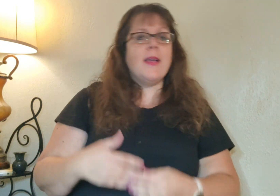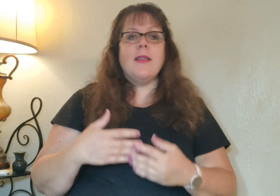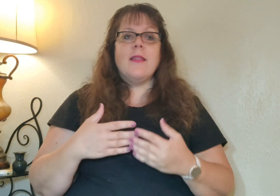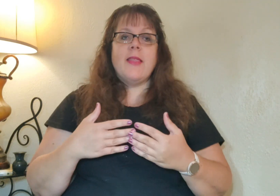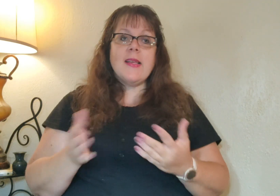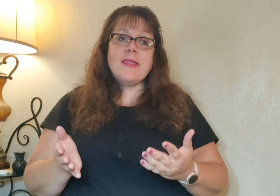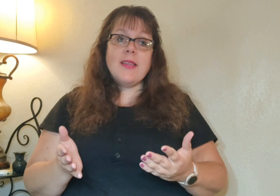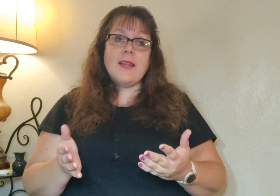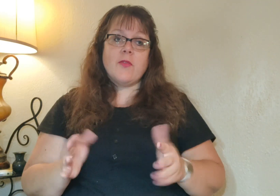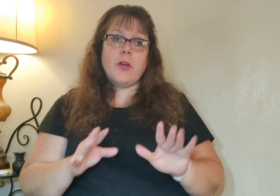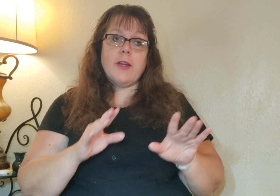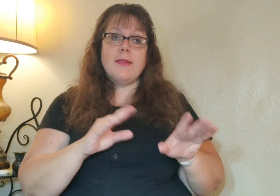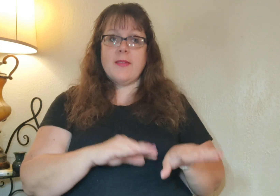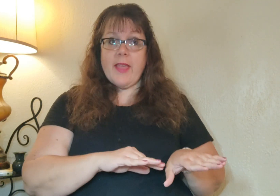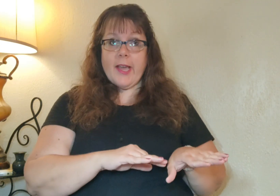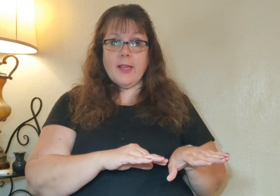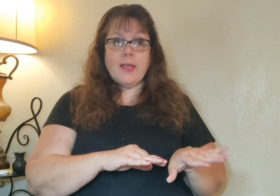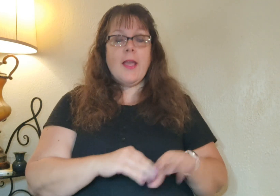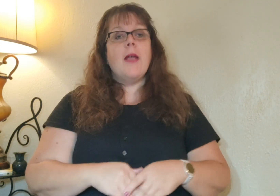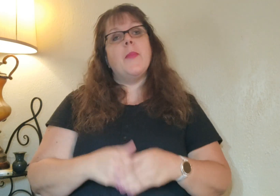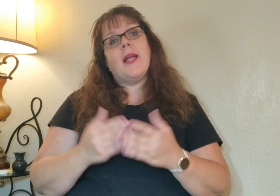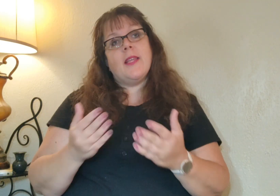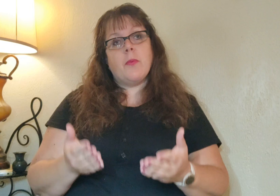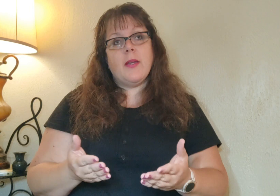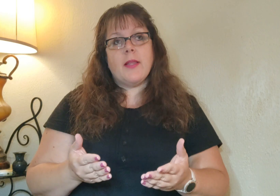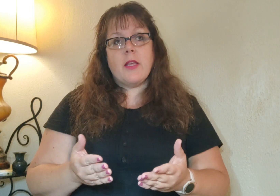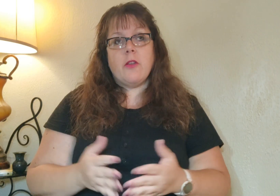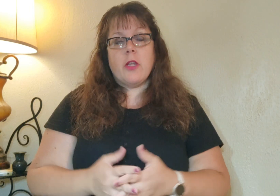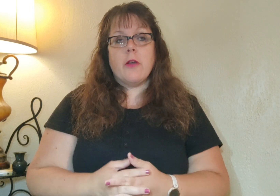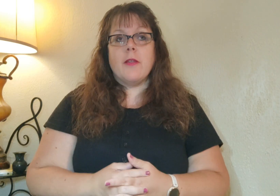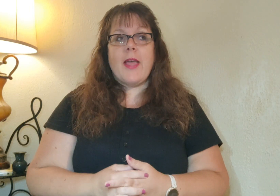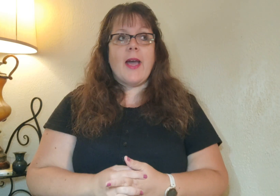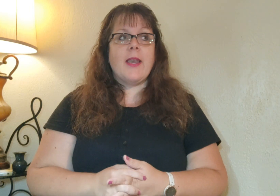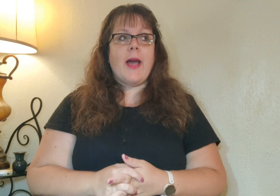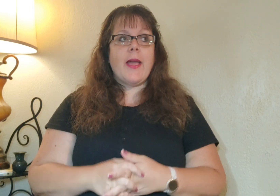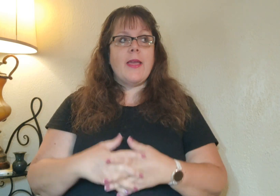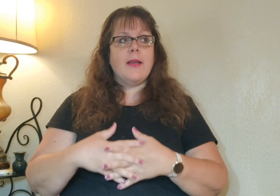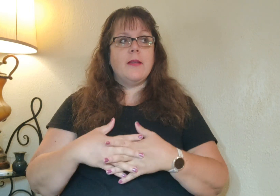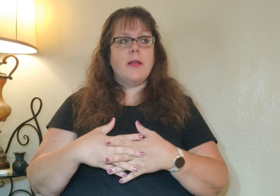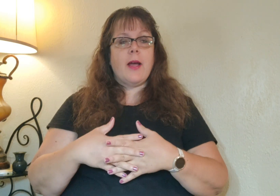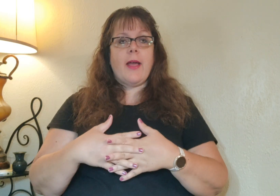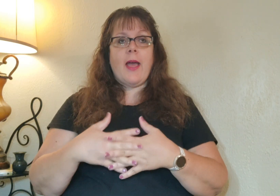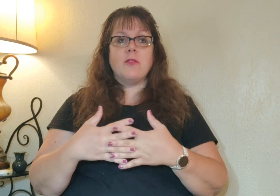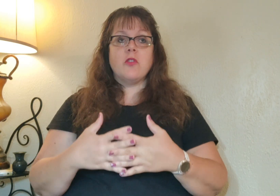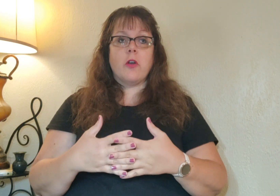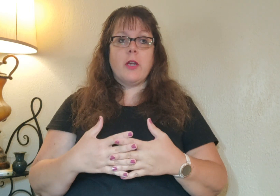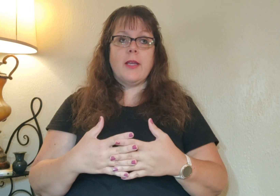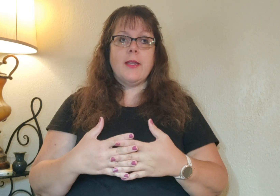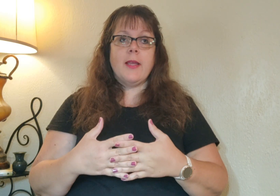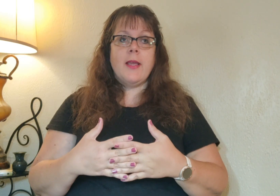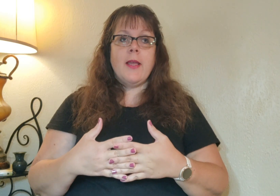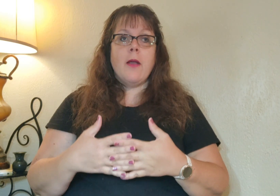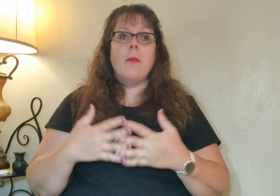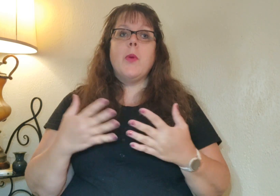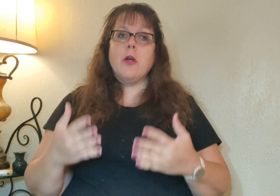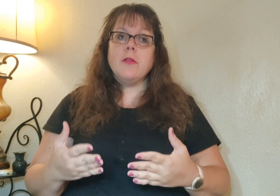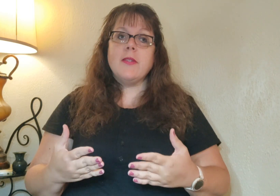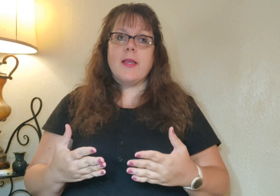And that's it as far as that. But I did want to let you know that I have started